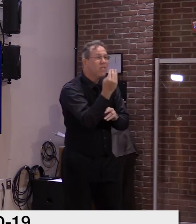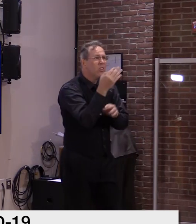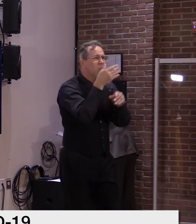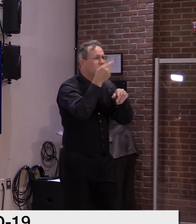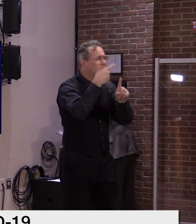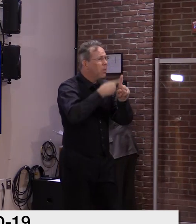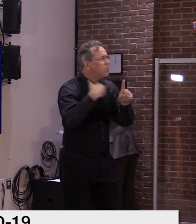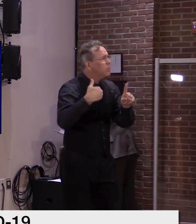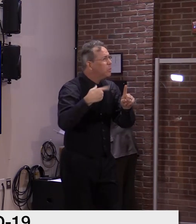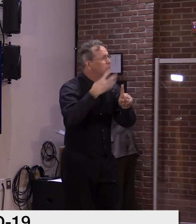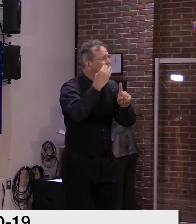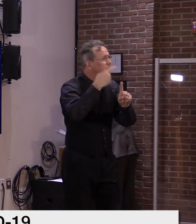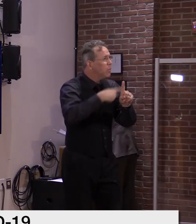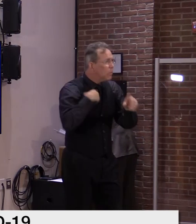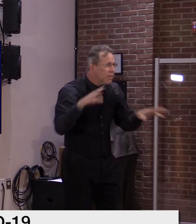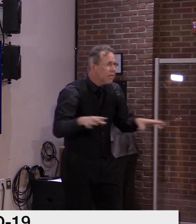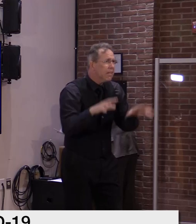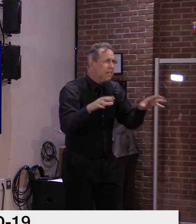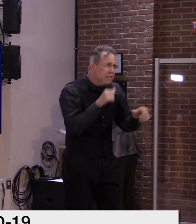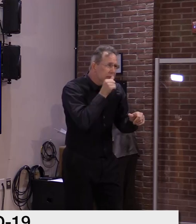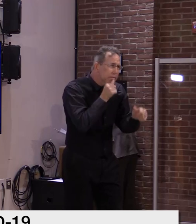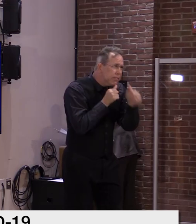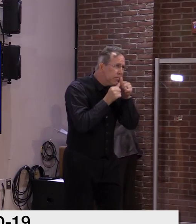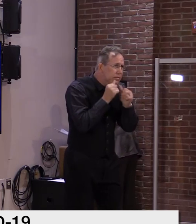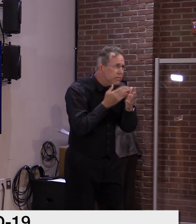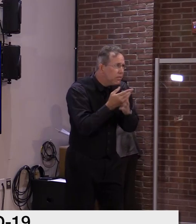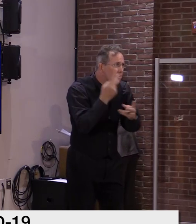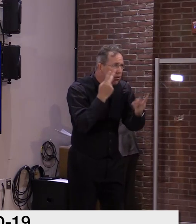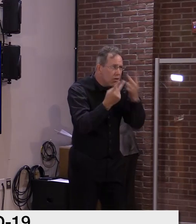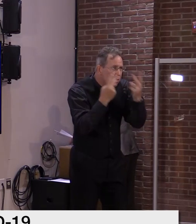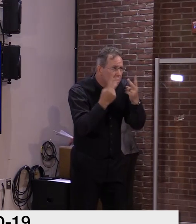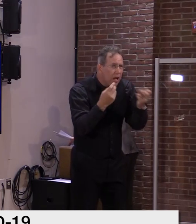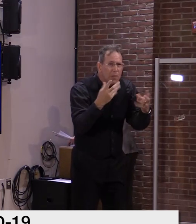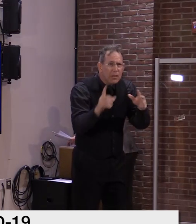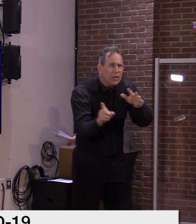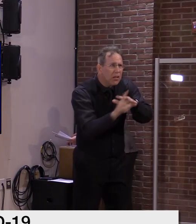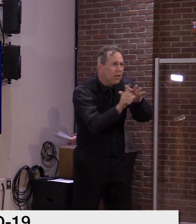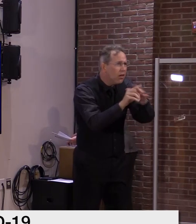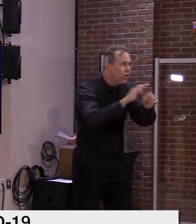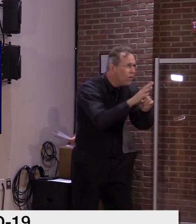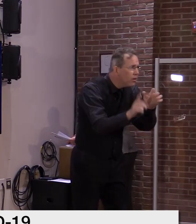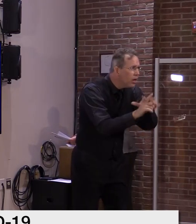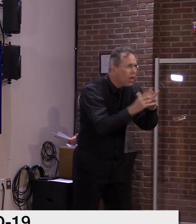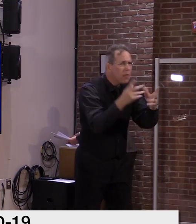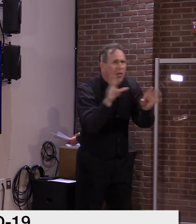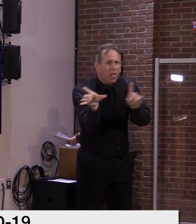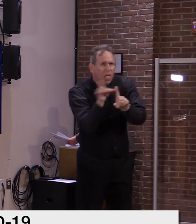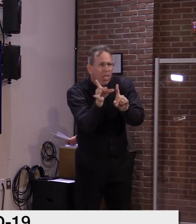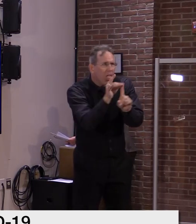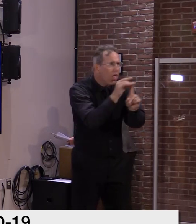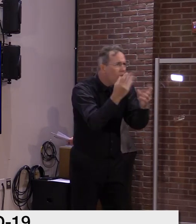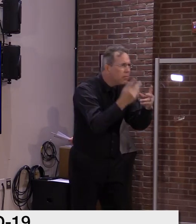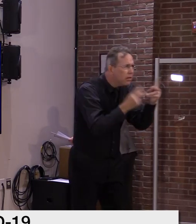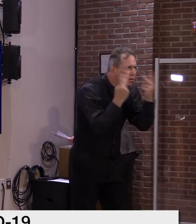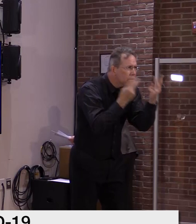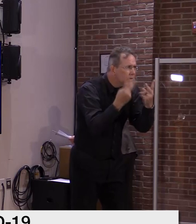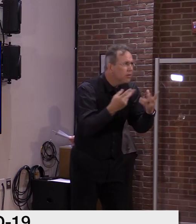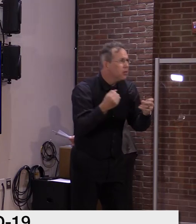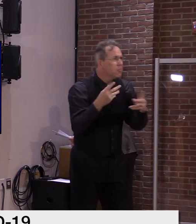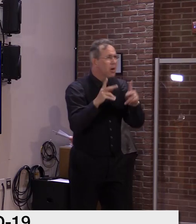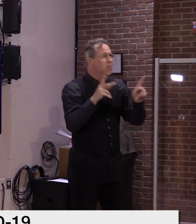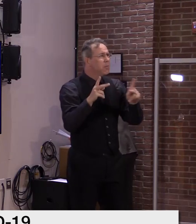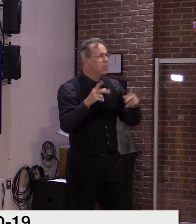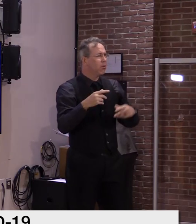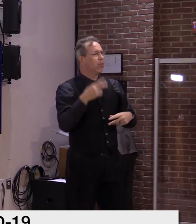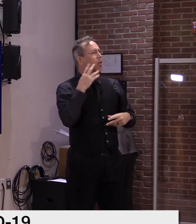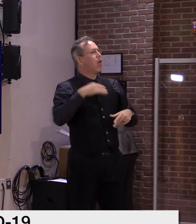country. But as a result of that, we also have one of the more susceptible populations in terms of getting infected